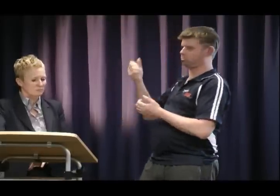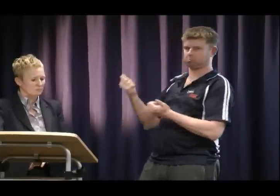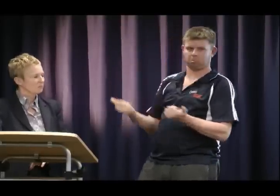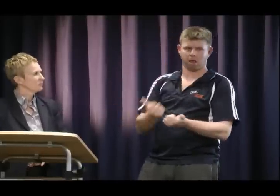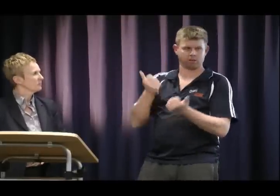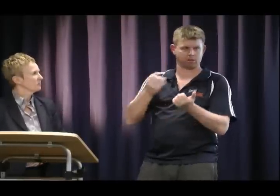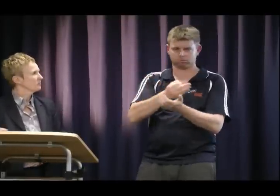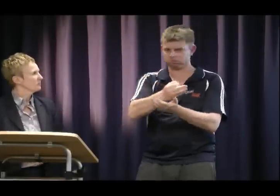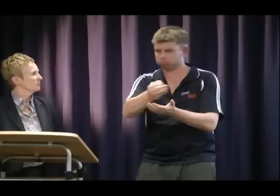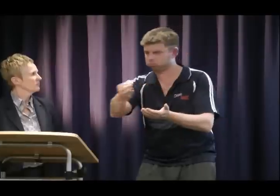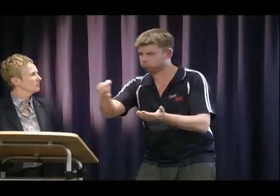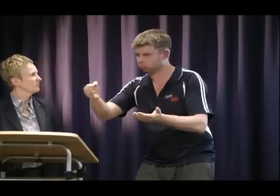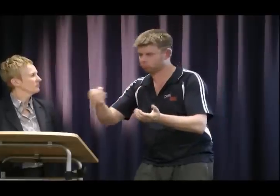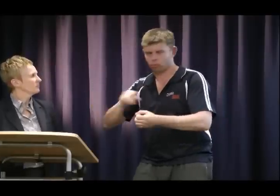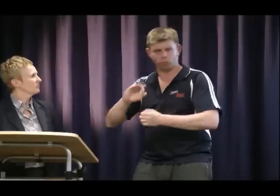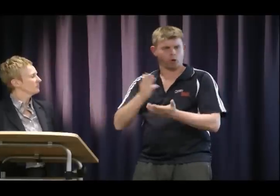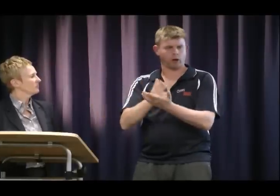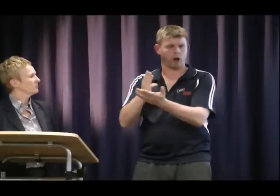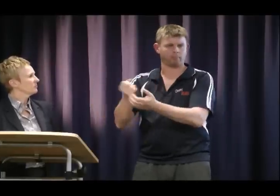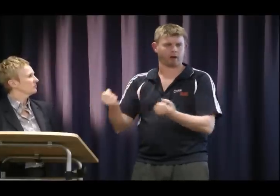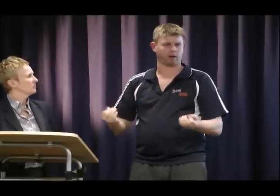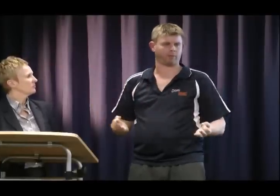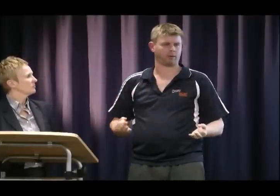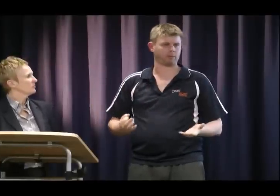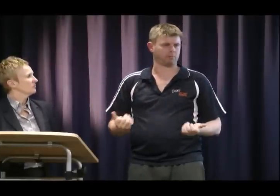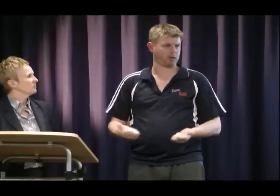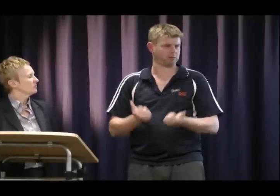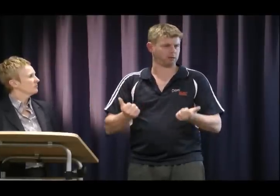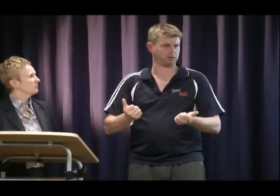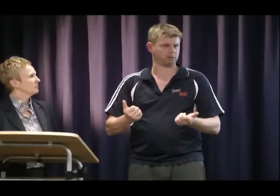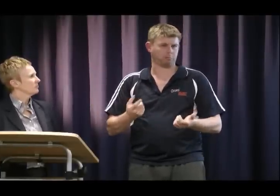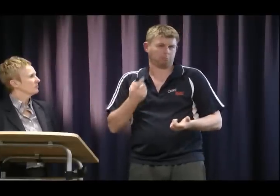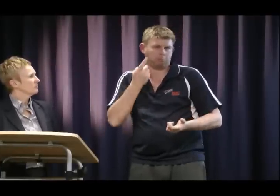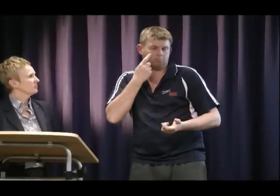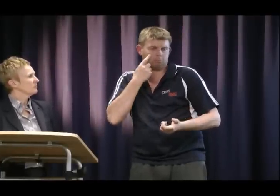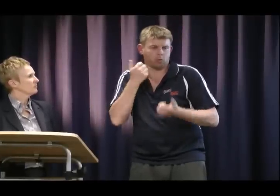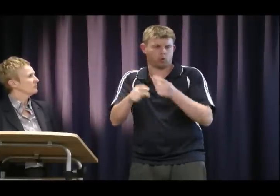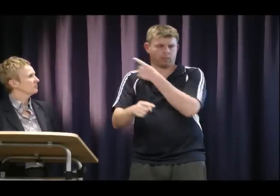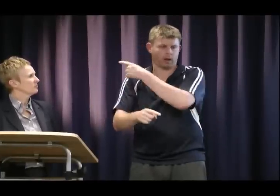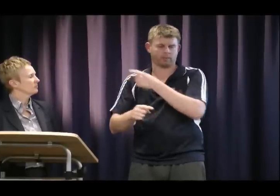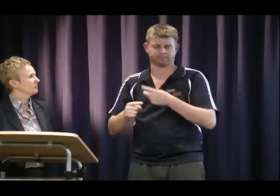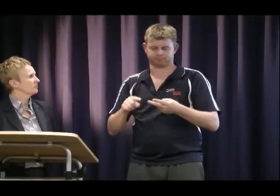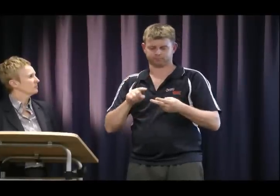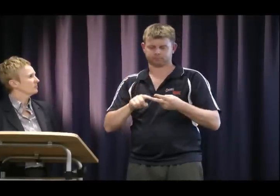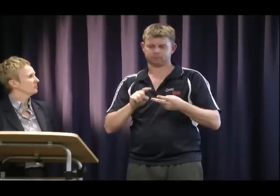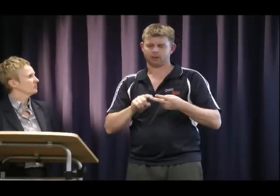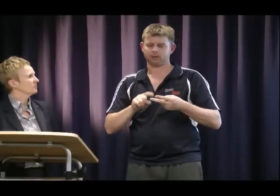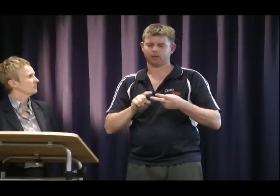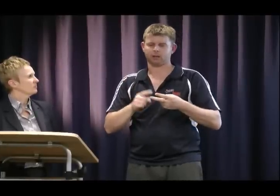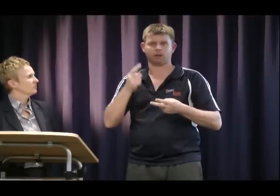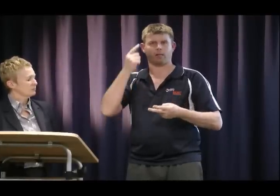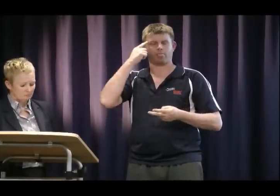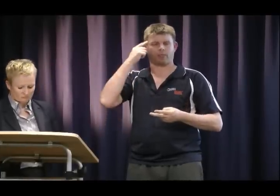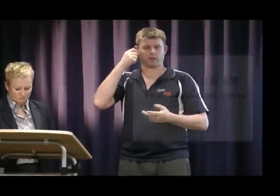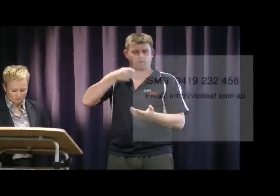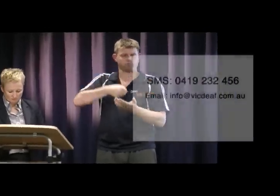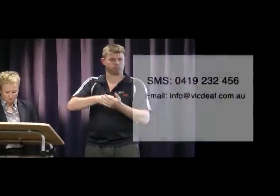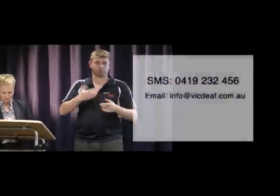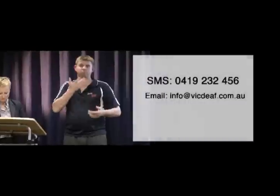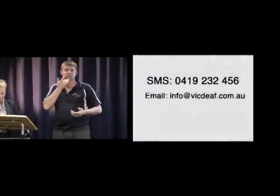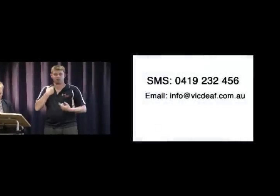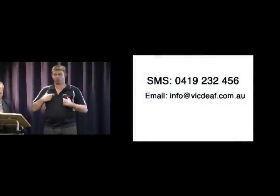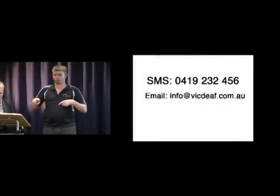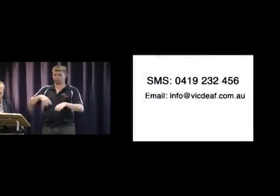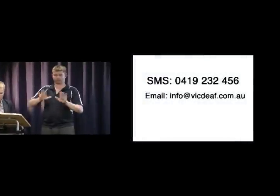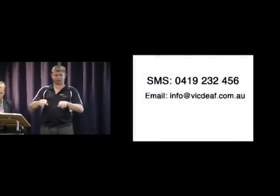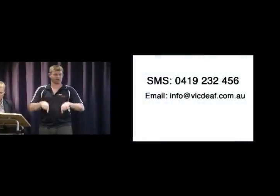But most of the time that corner spot is completely vacant, there's no cars there at all. So possibly we could look at